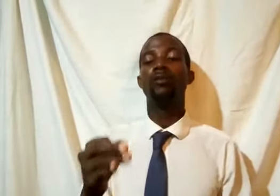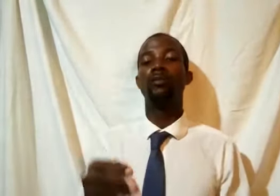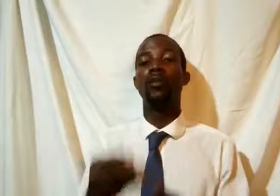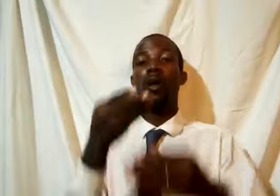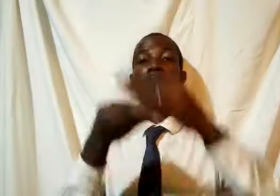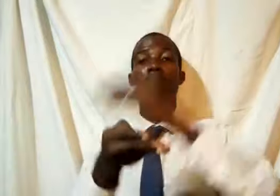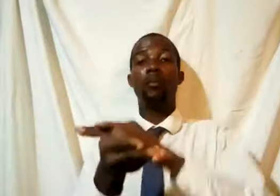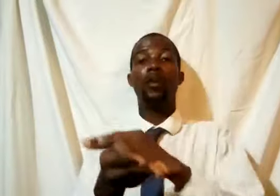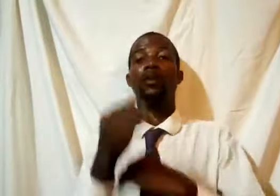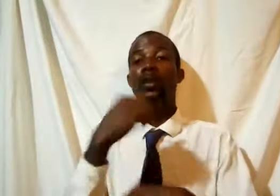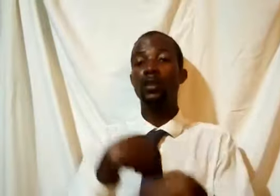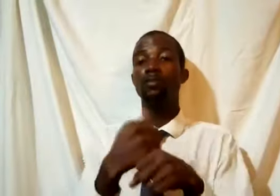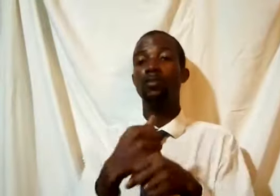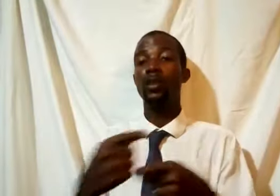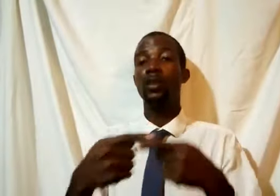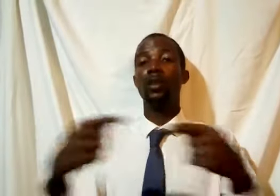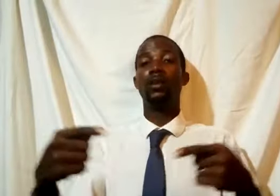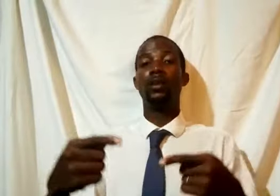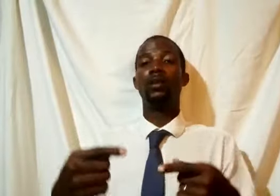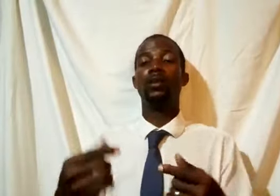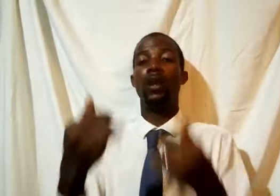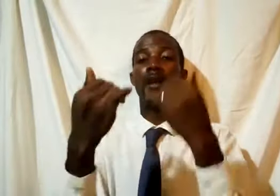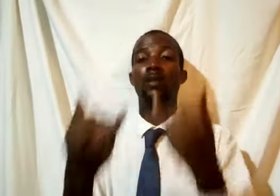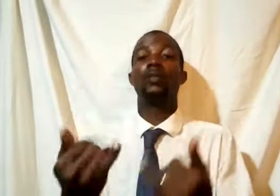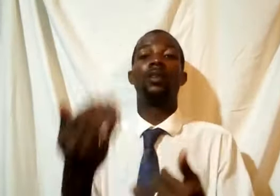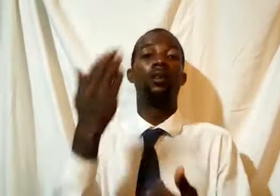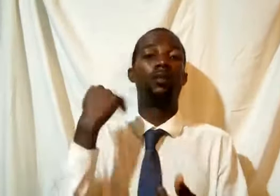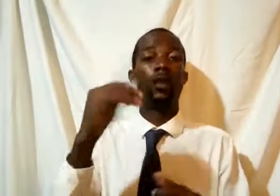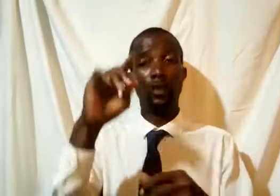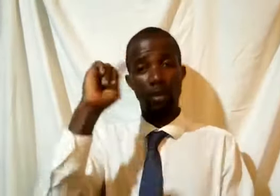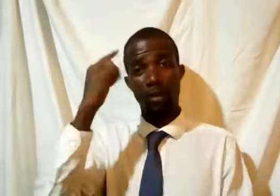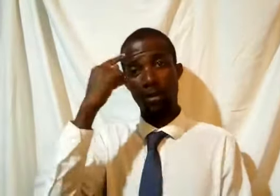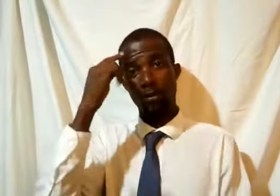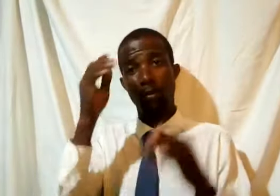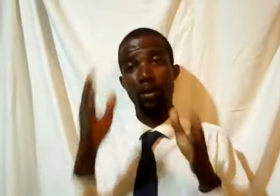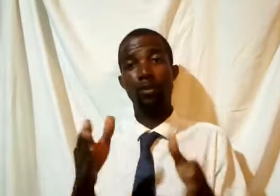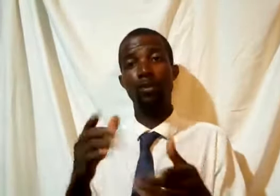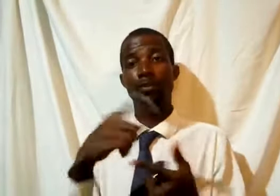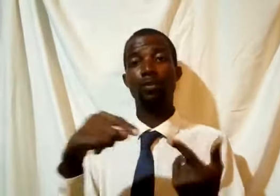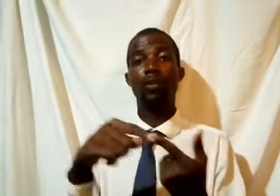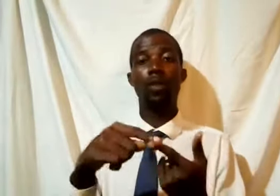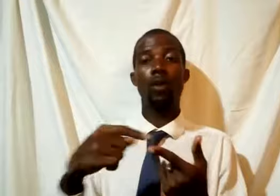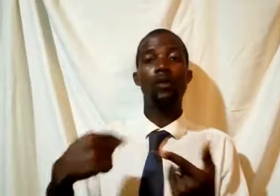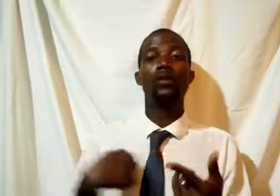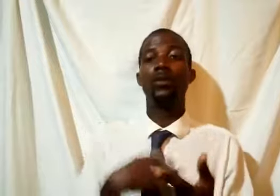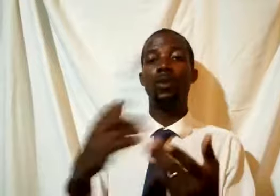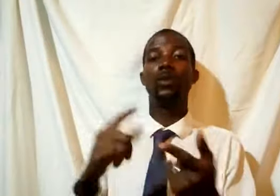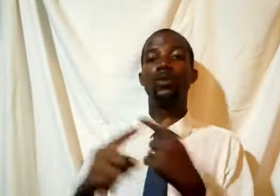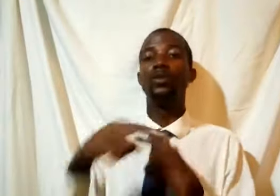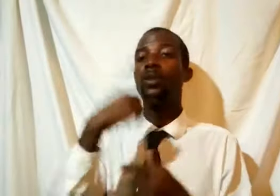governor. Number 4, when we want to say something touches or hits a